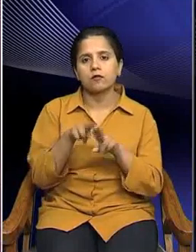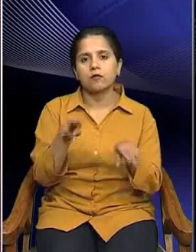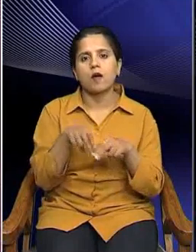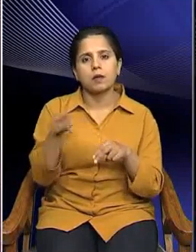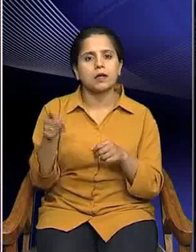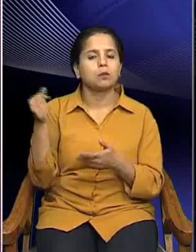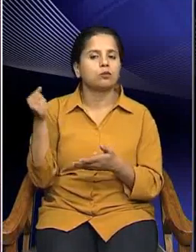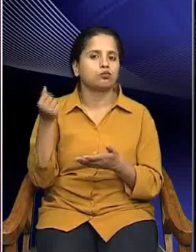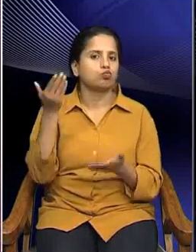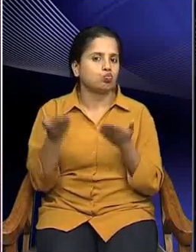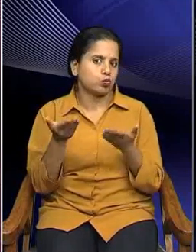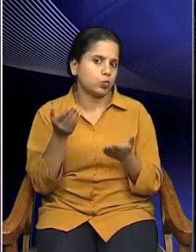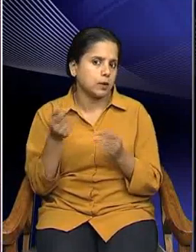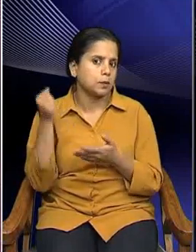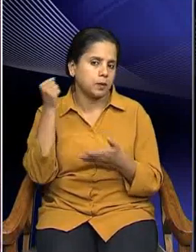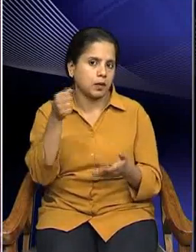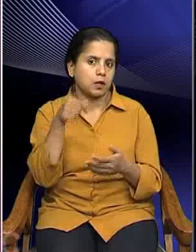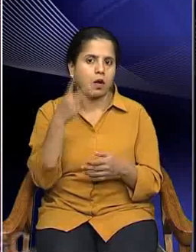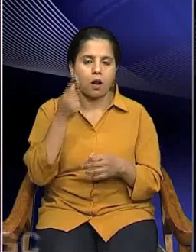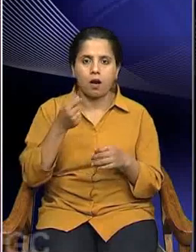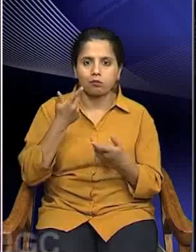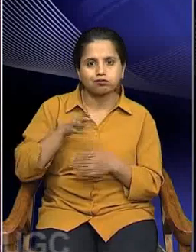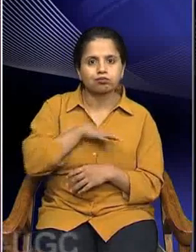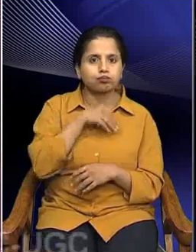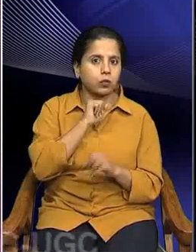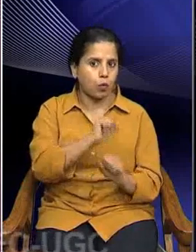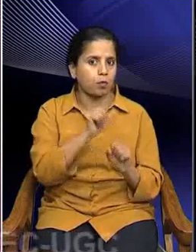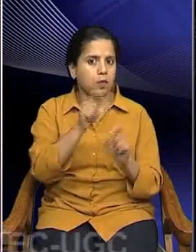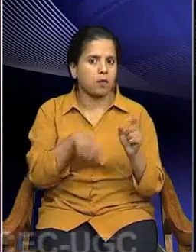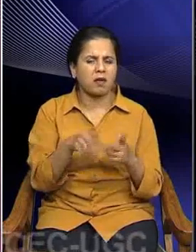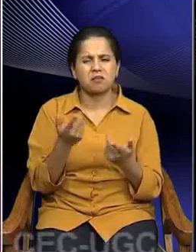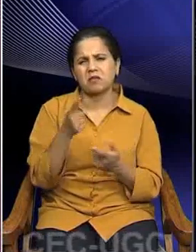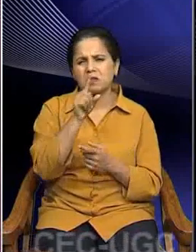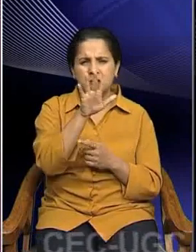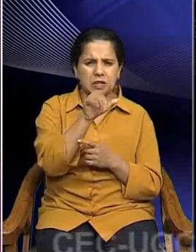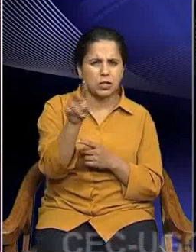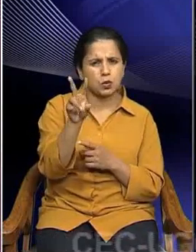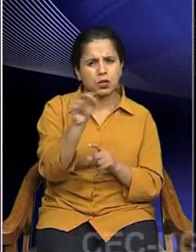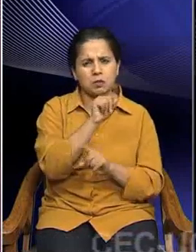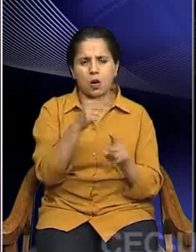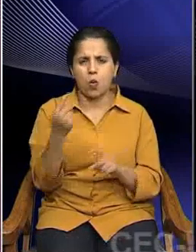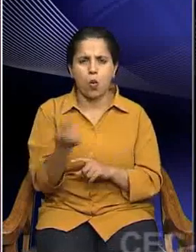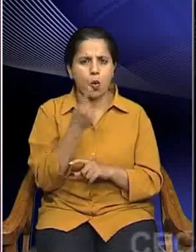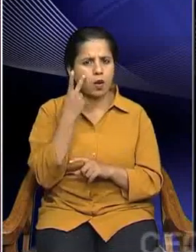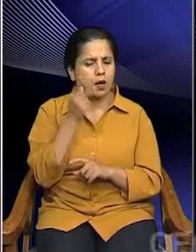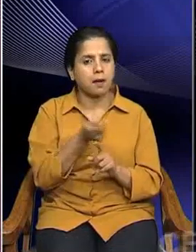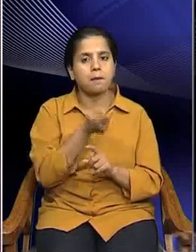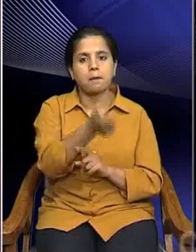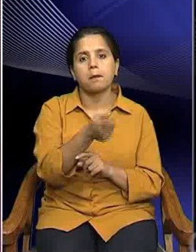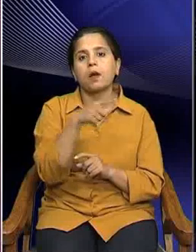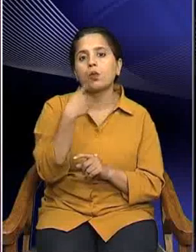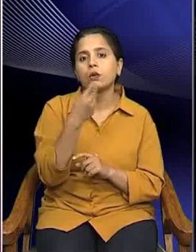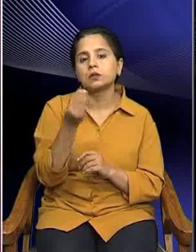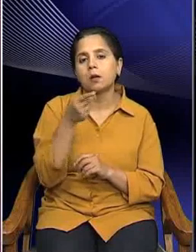budget, means out of pocket expenditure. Hardly 15 to 20% of the cost is paid by some of